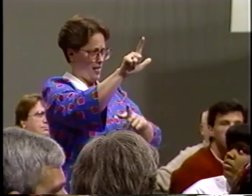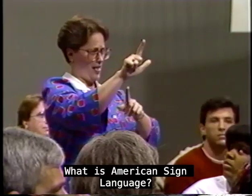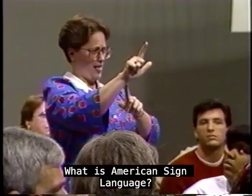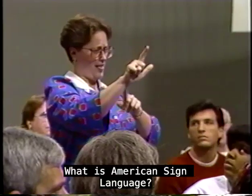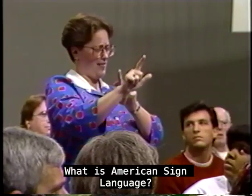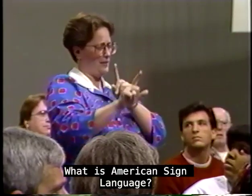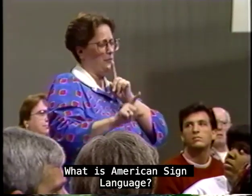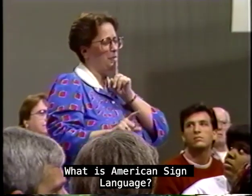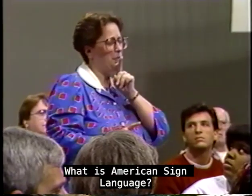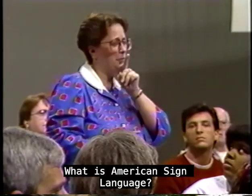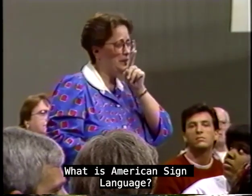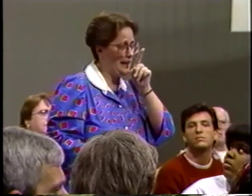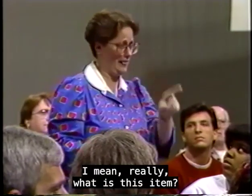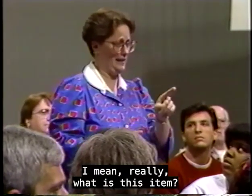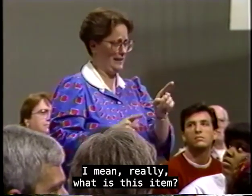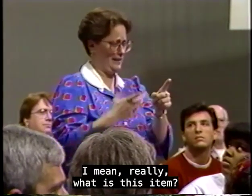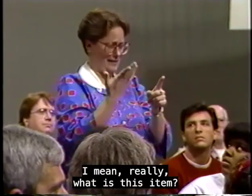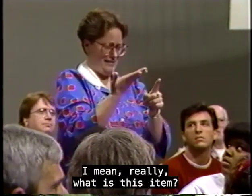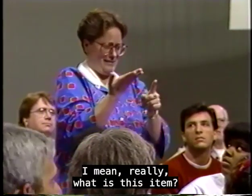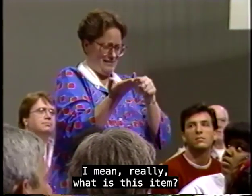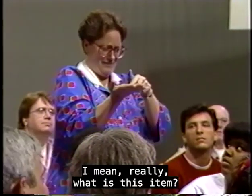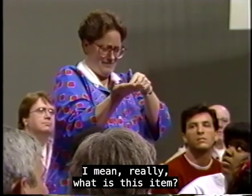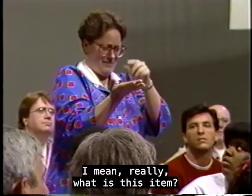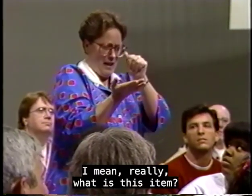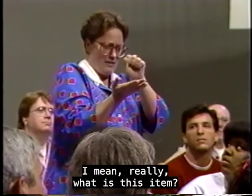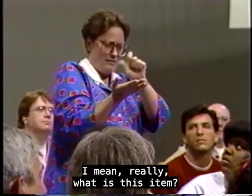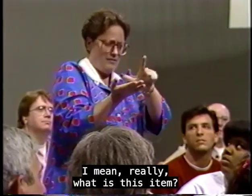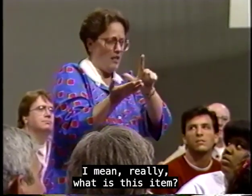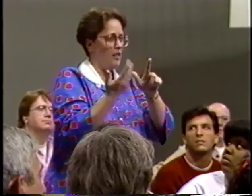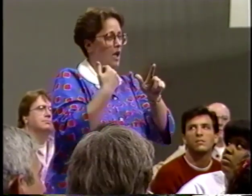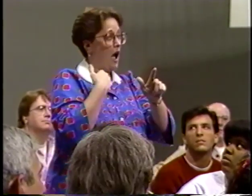What is American Sign Language? I mean, really, what is this item?